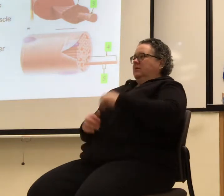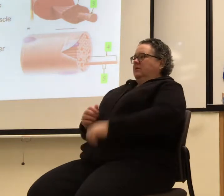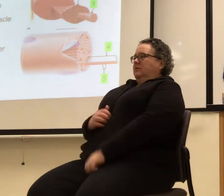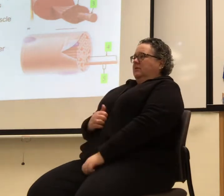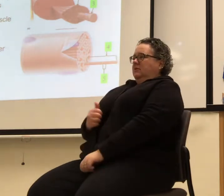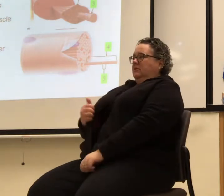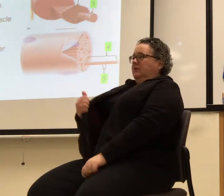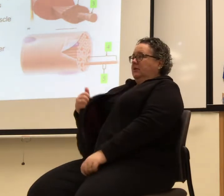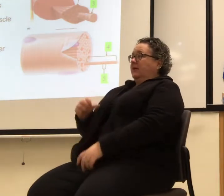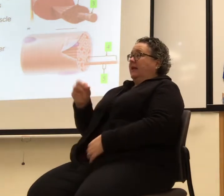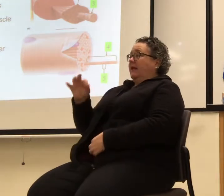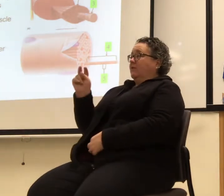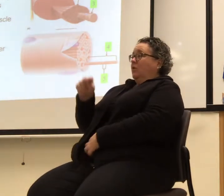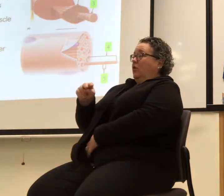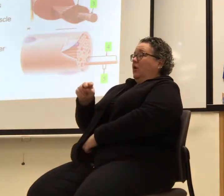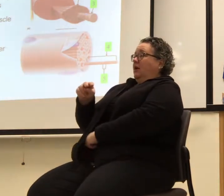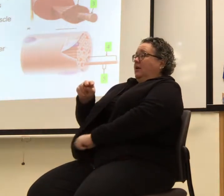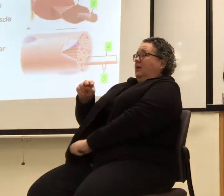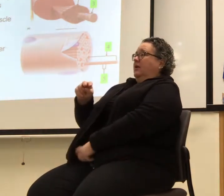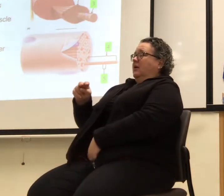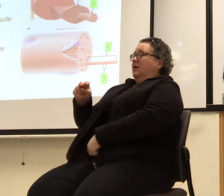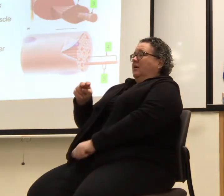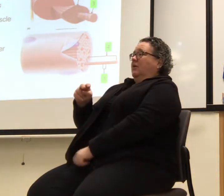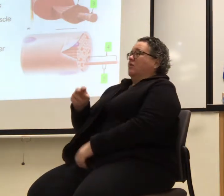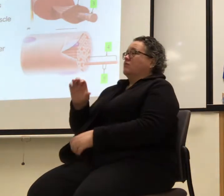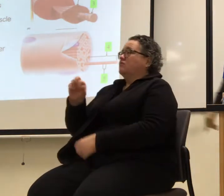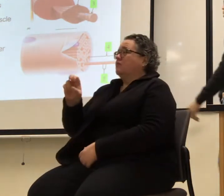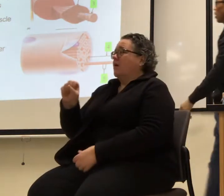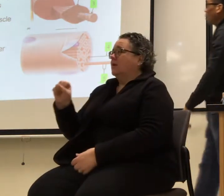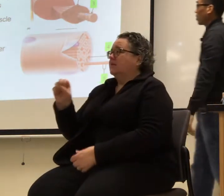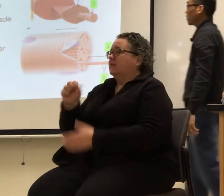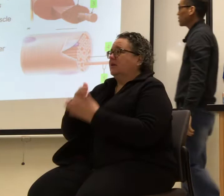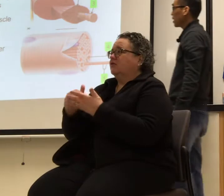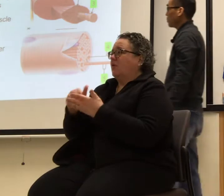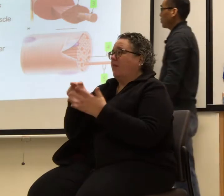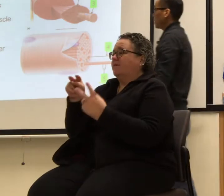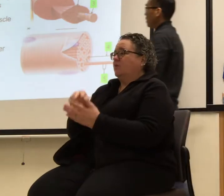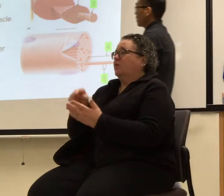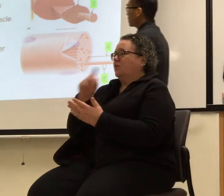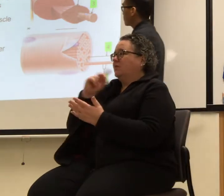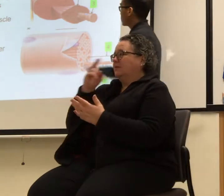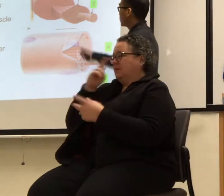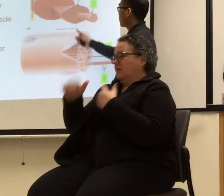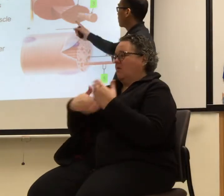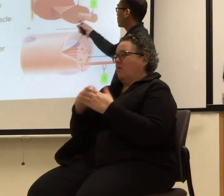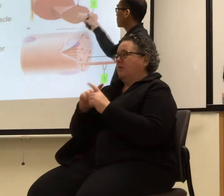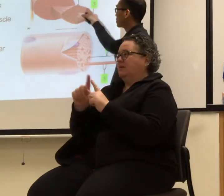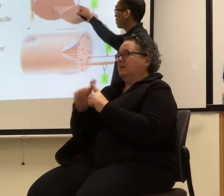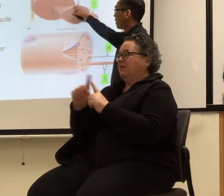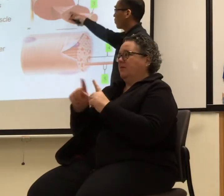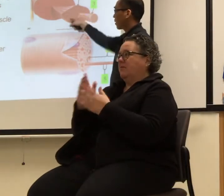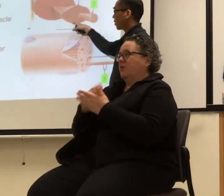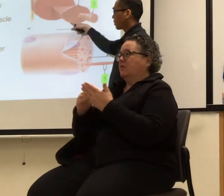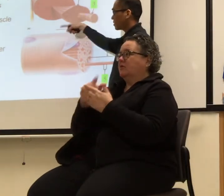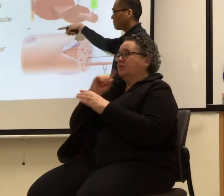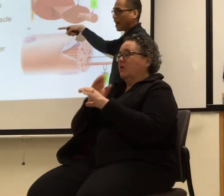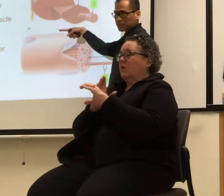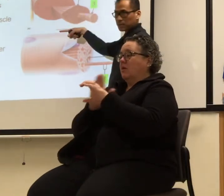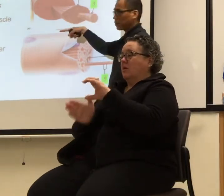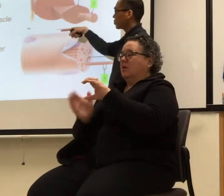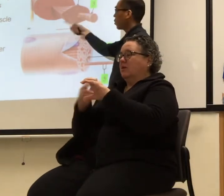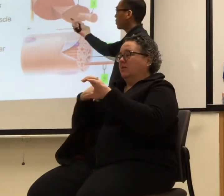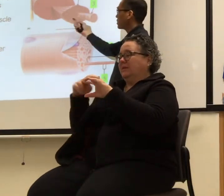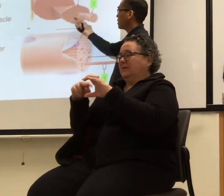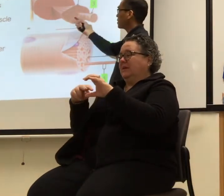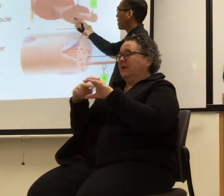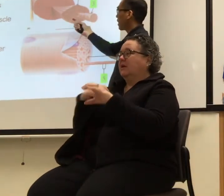If you look at the cross-sectional view and you pull out all the parts, one of the subunit is this level here, it's the